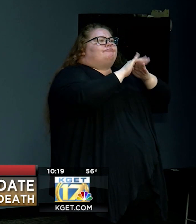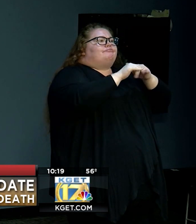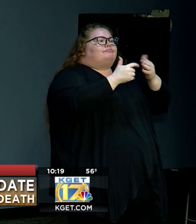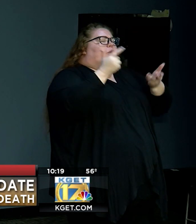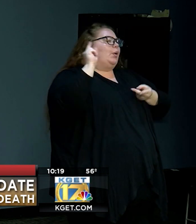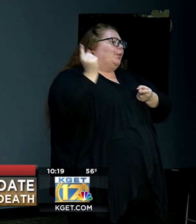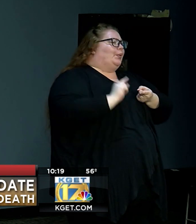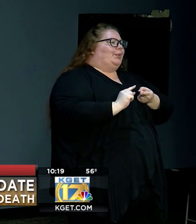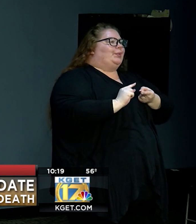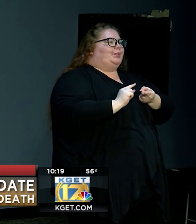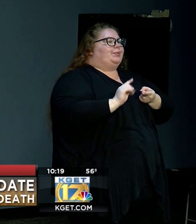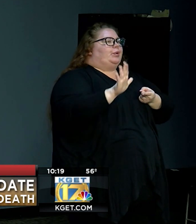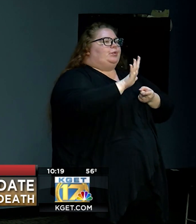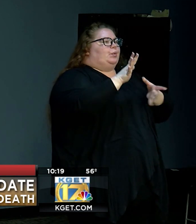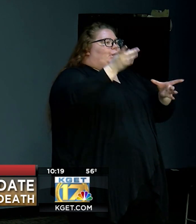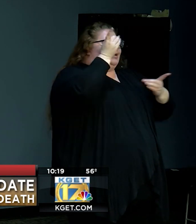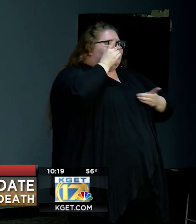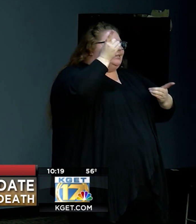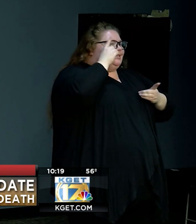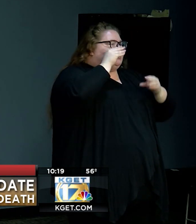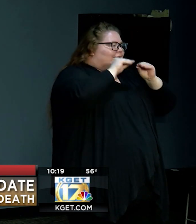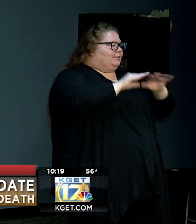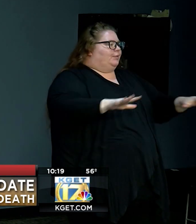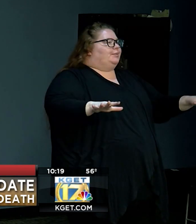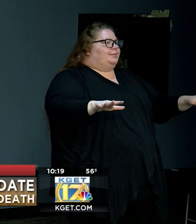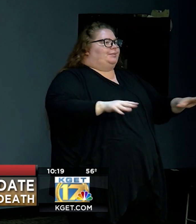your likelihood of disease transmission.